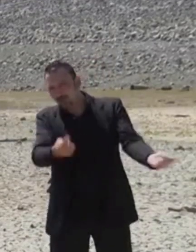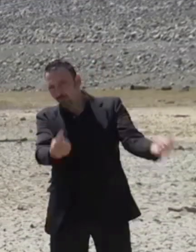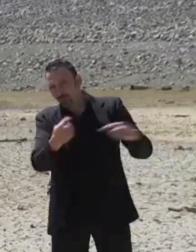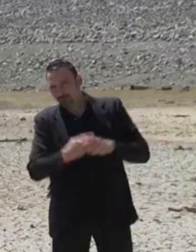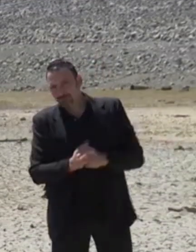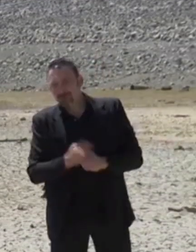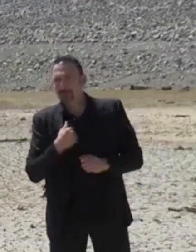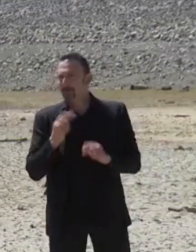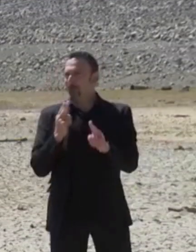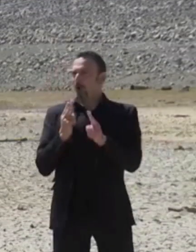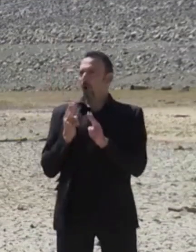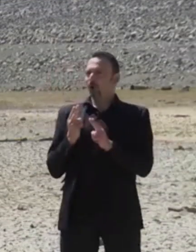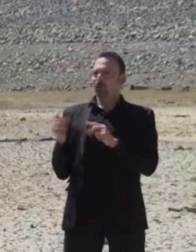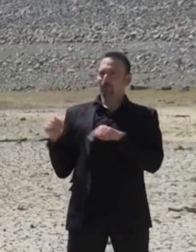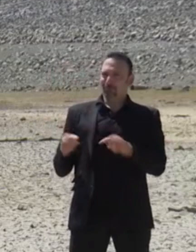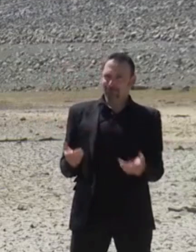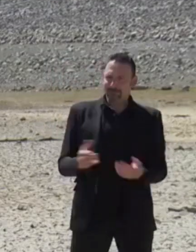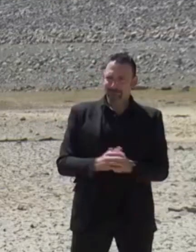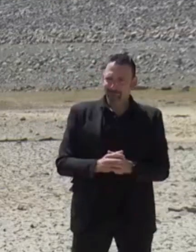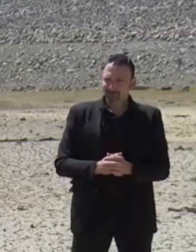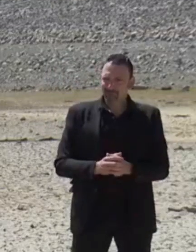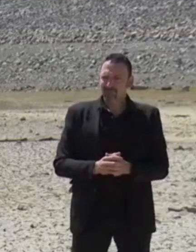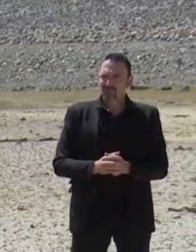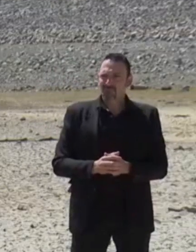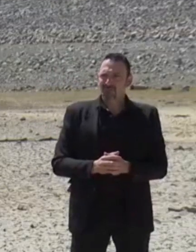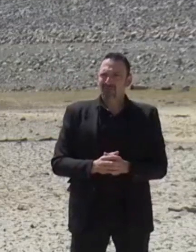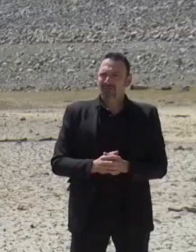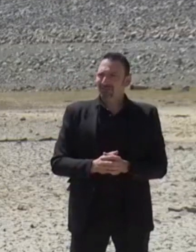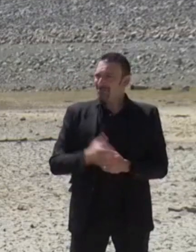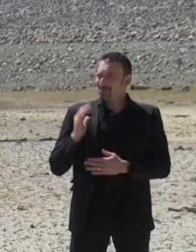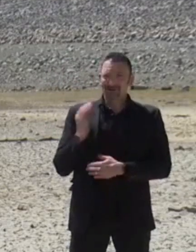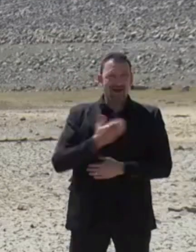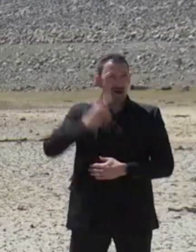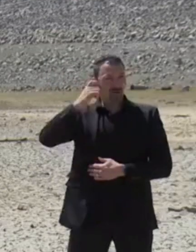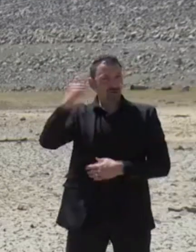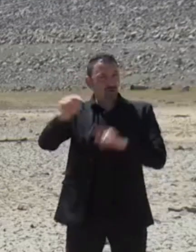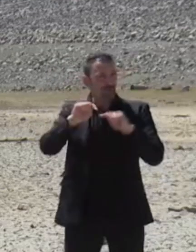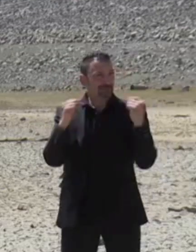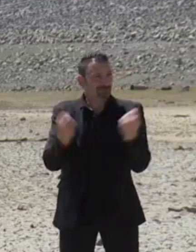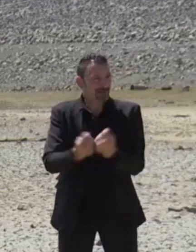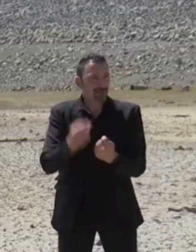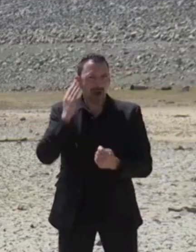to be here, that you're here as well, and to our dream team, which I'll introduce to you in a